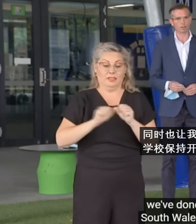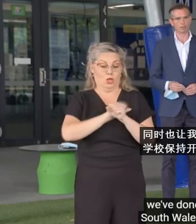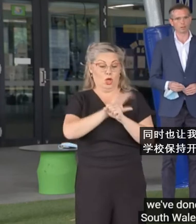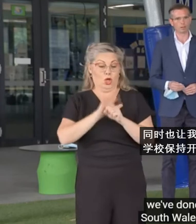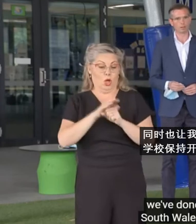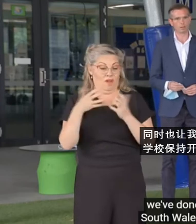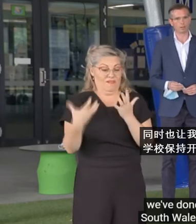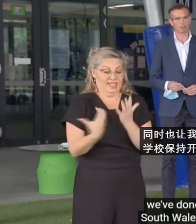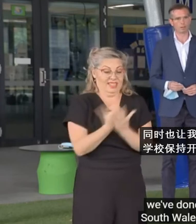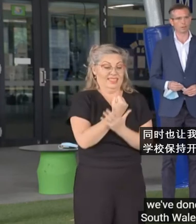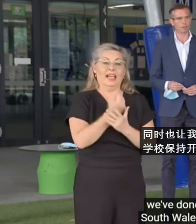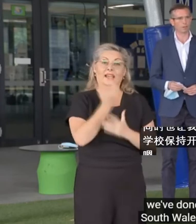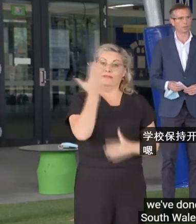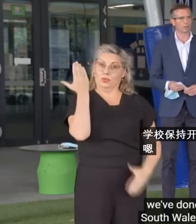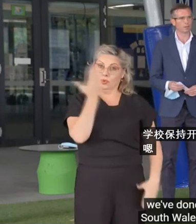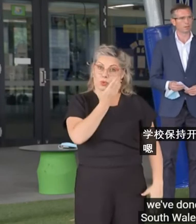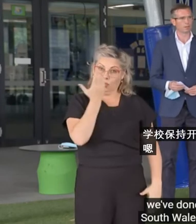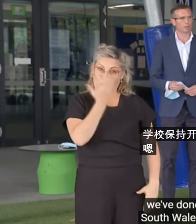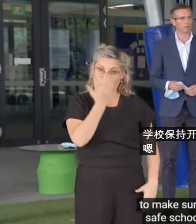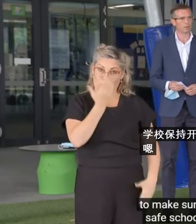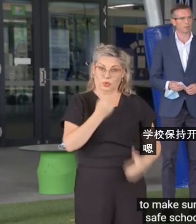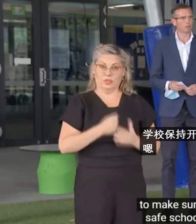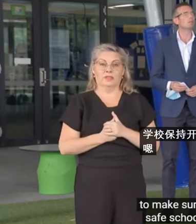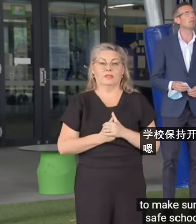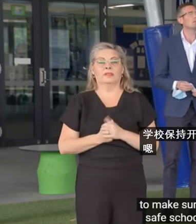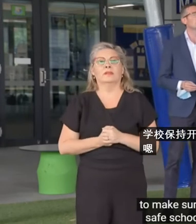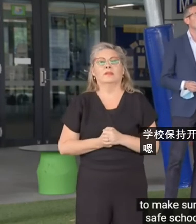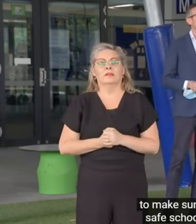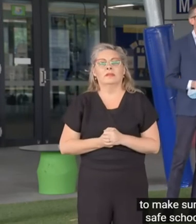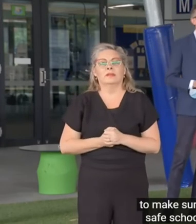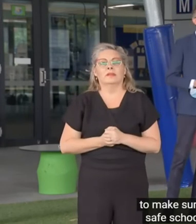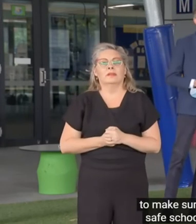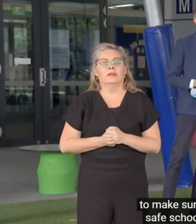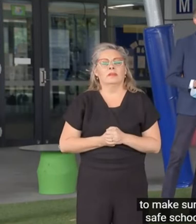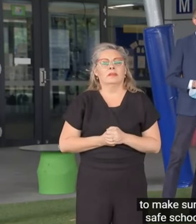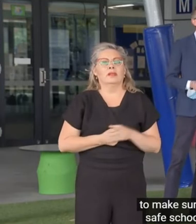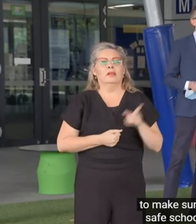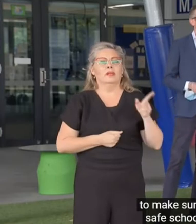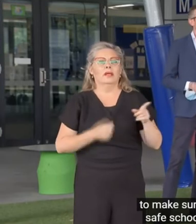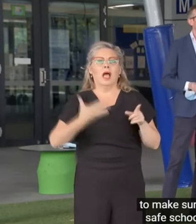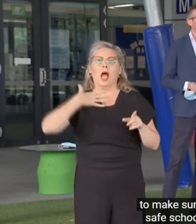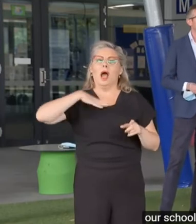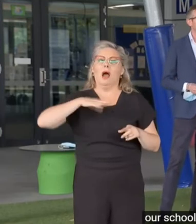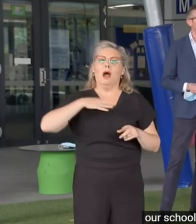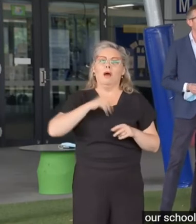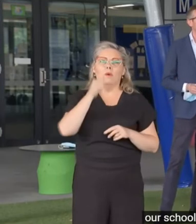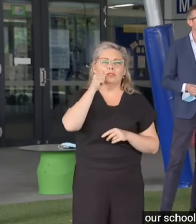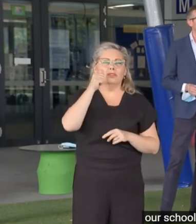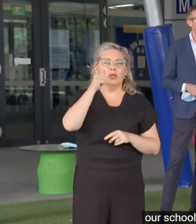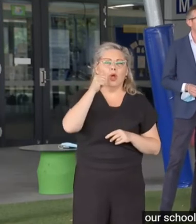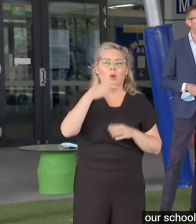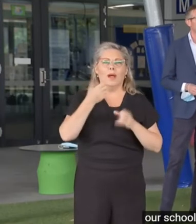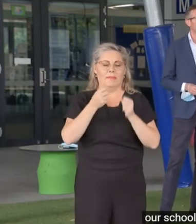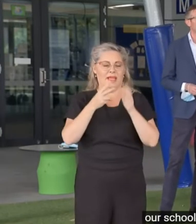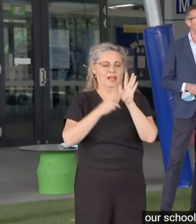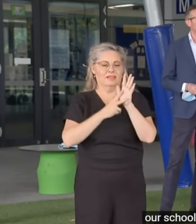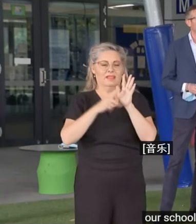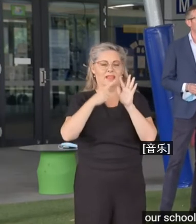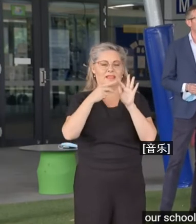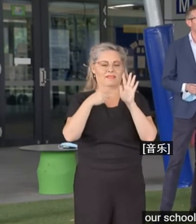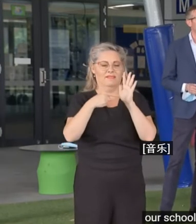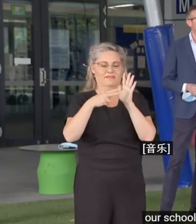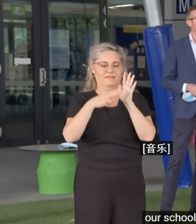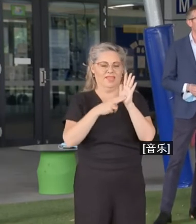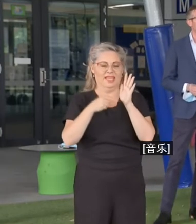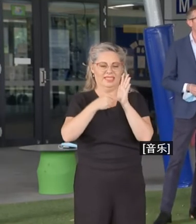which is key. Ventilation, in ventilation, you said that there's air purifiers that have been sent out. Have you sent out more air